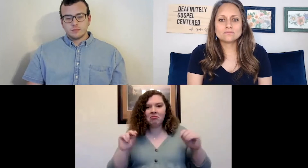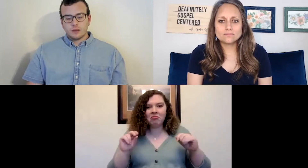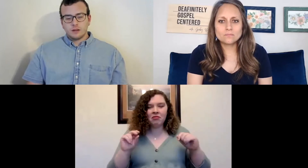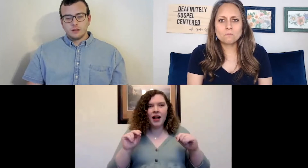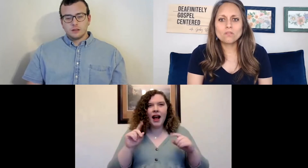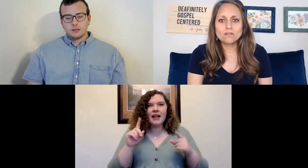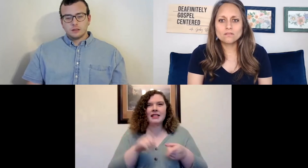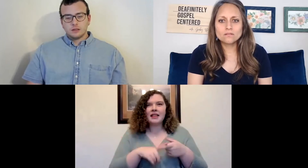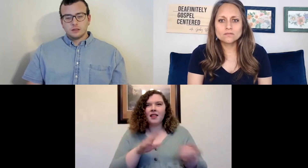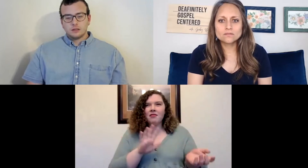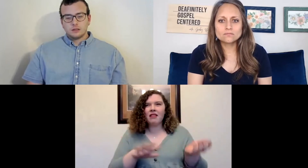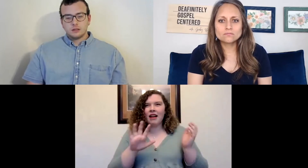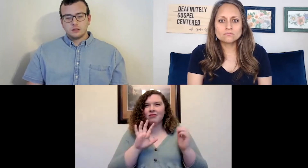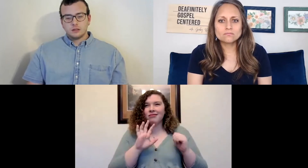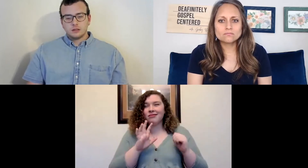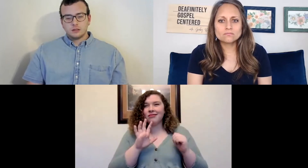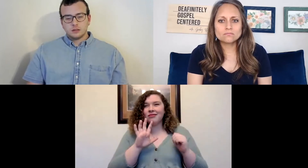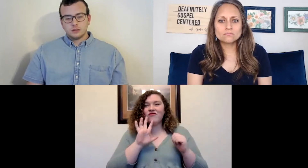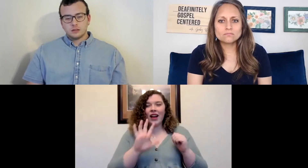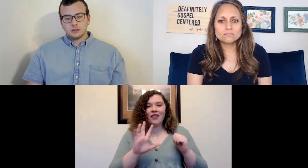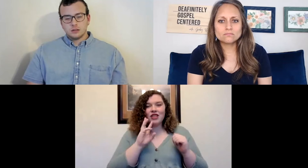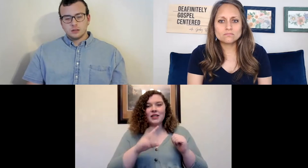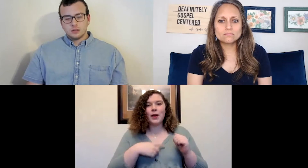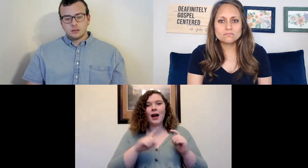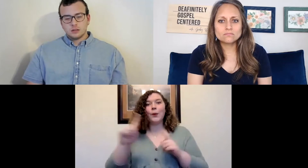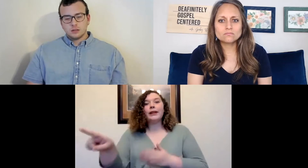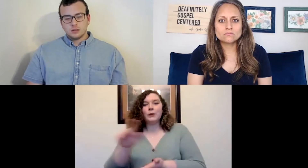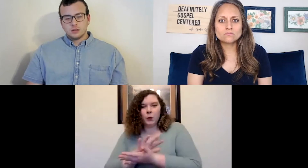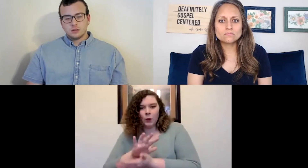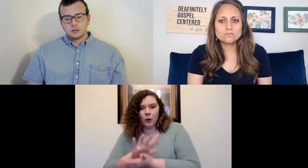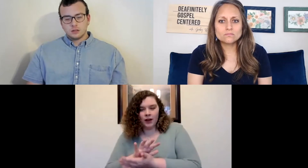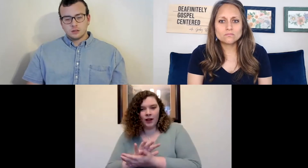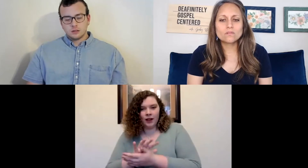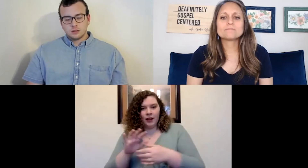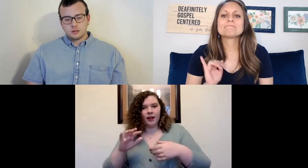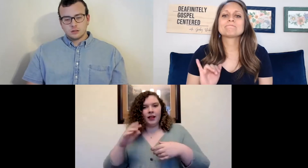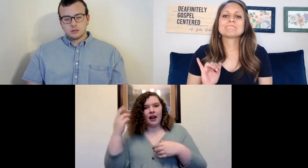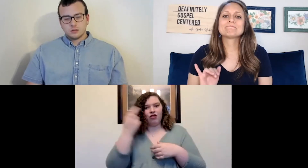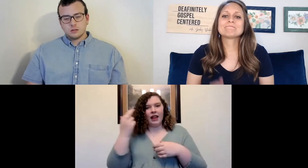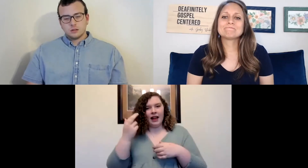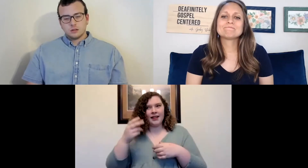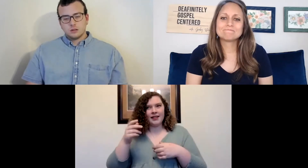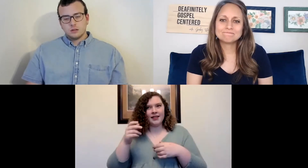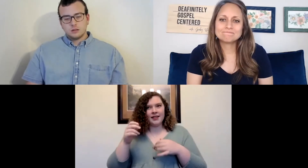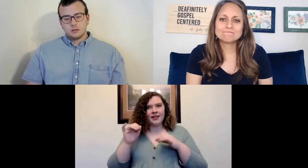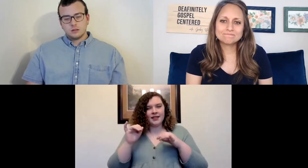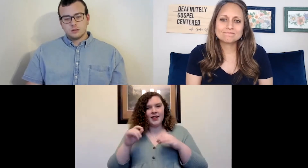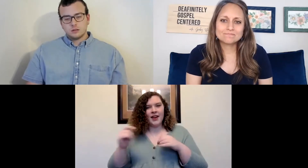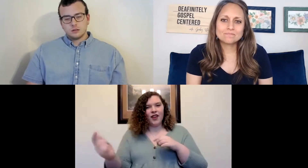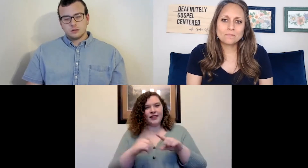don't think that it really hit me that I was different when I was growing up until I was, I don't know, maybe 5 or 6 when I went to school.